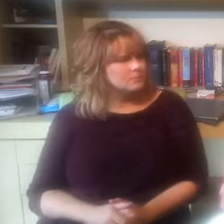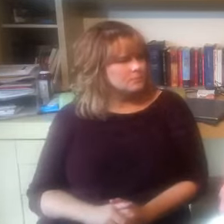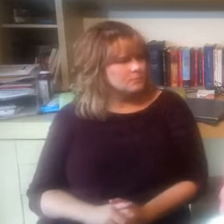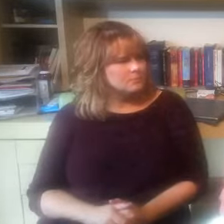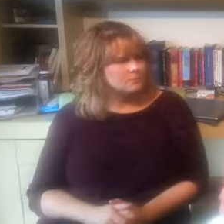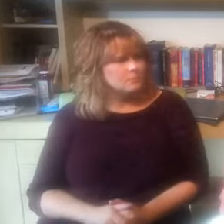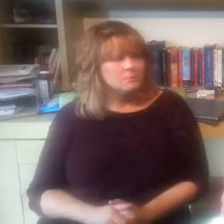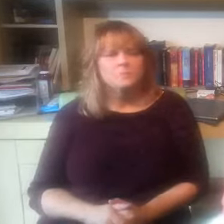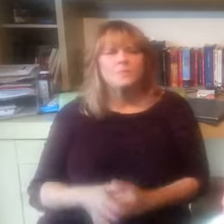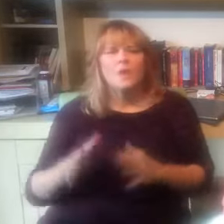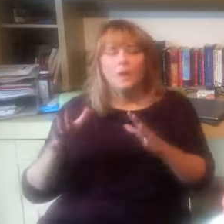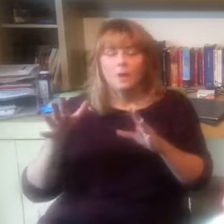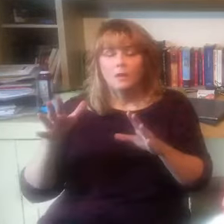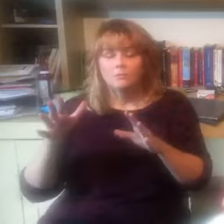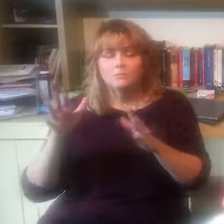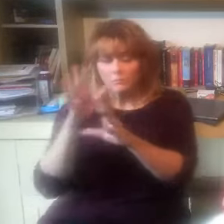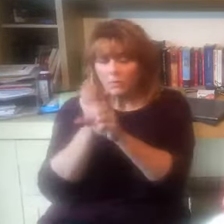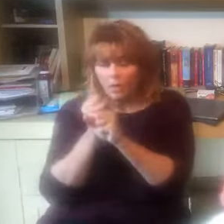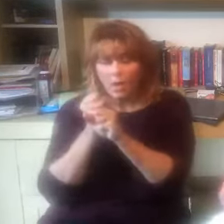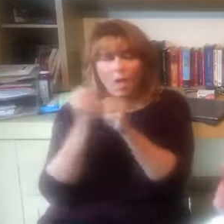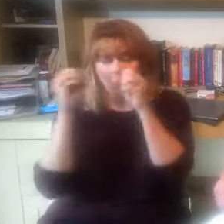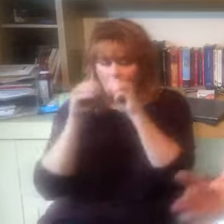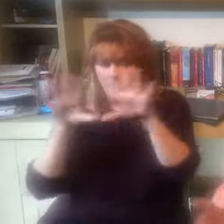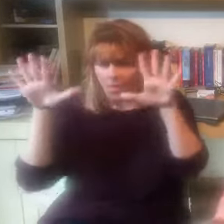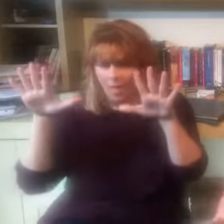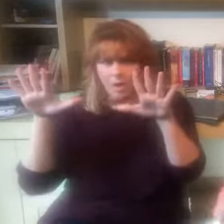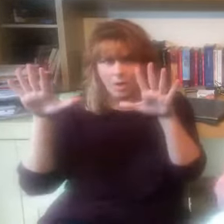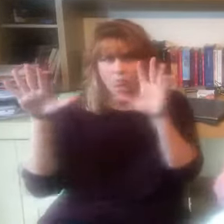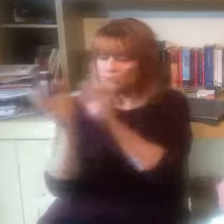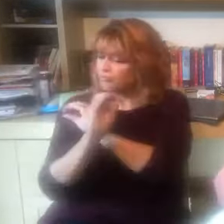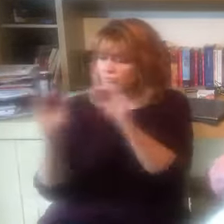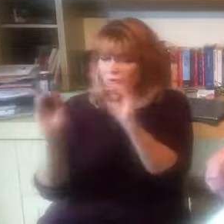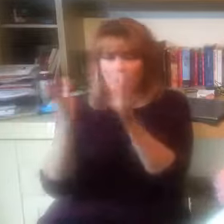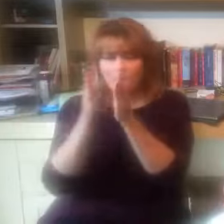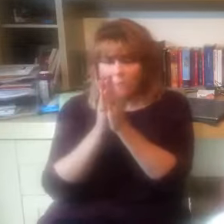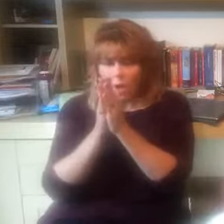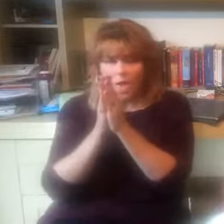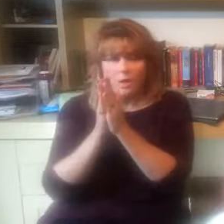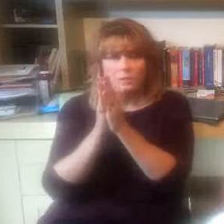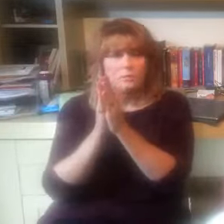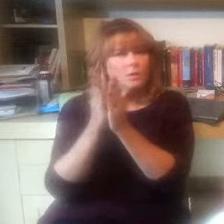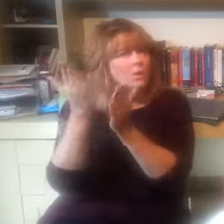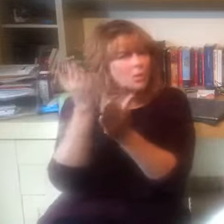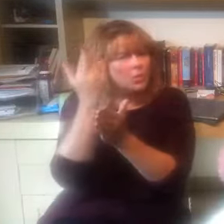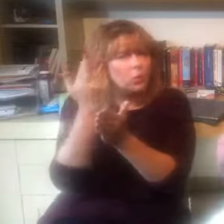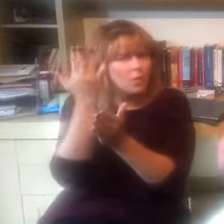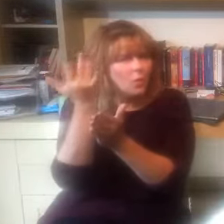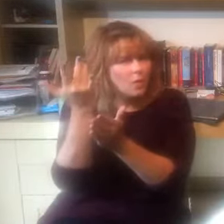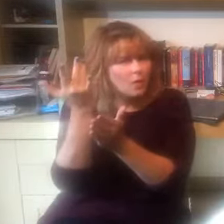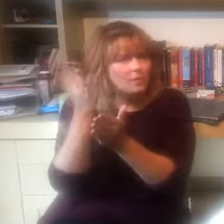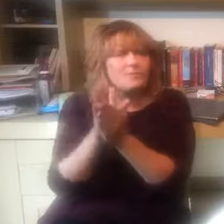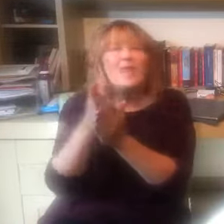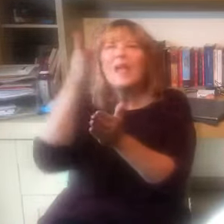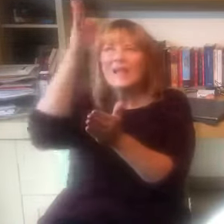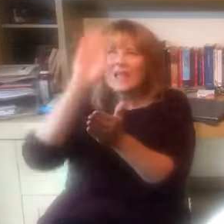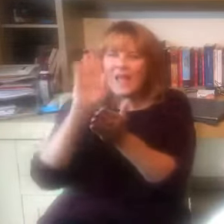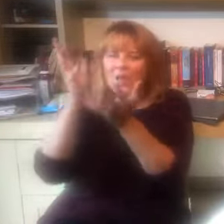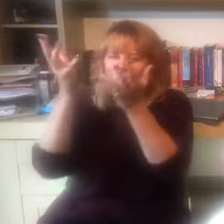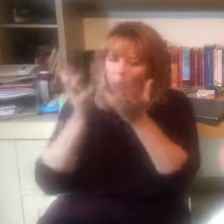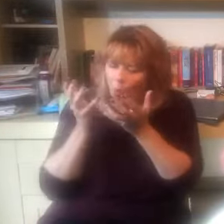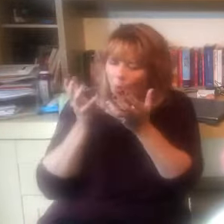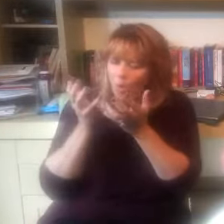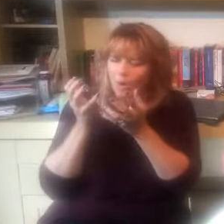And so he got a miracle with no one praying for him. And I think the reason was, is that God wanted him to